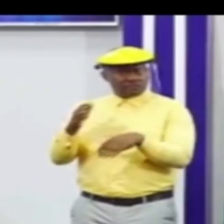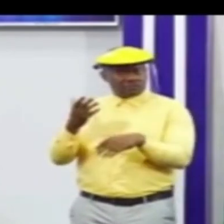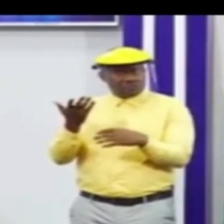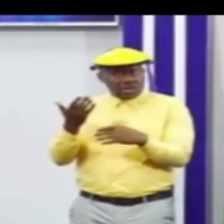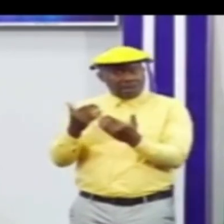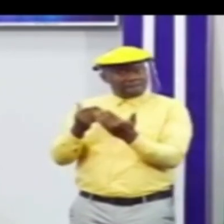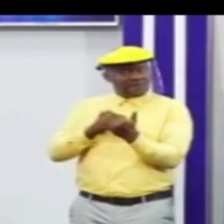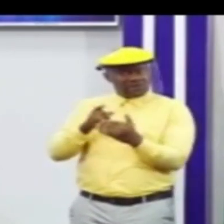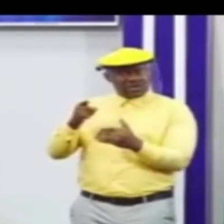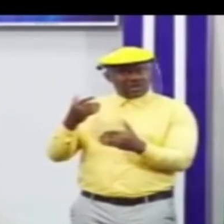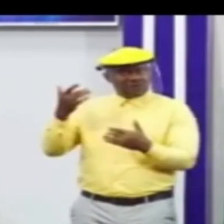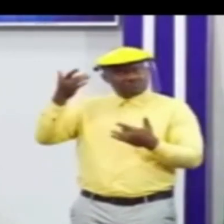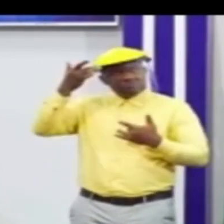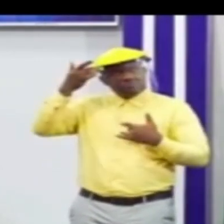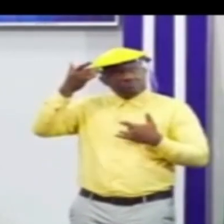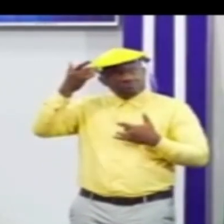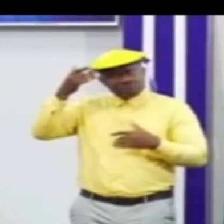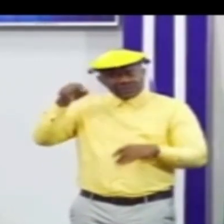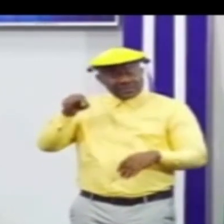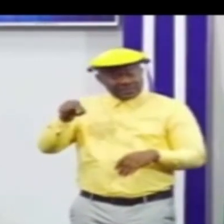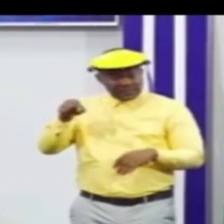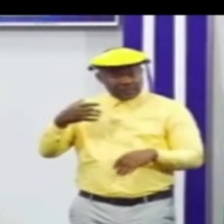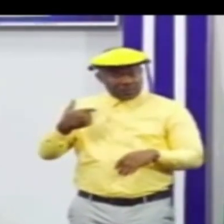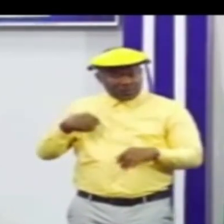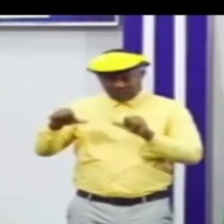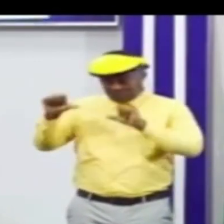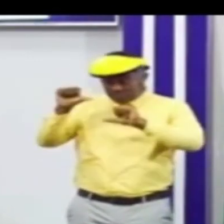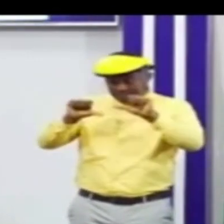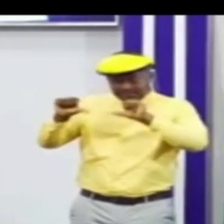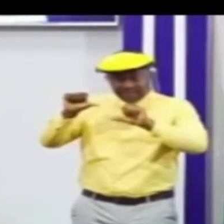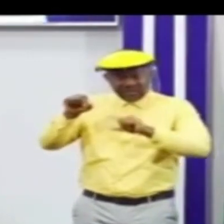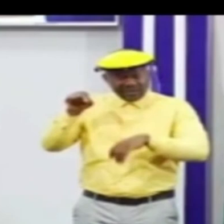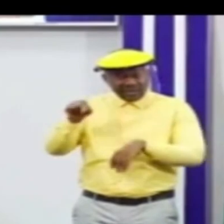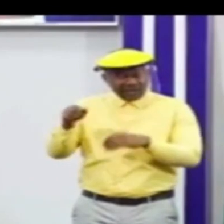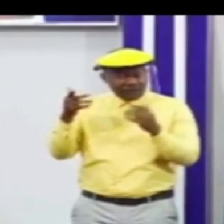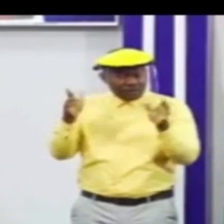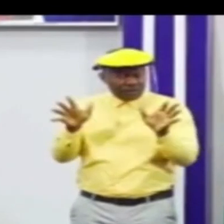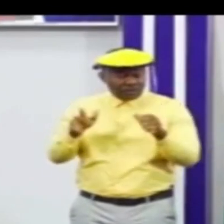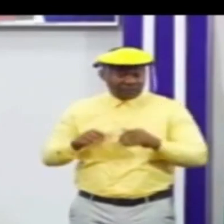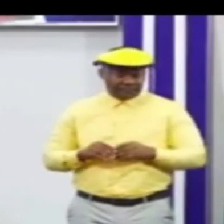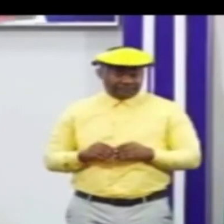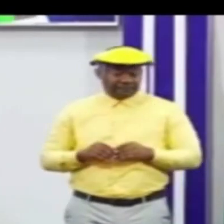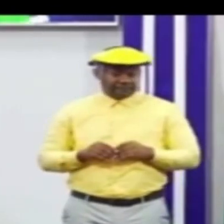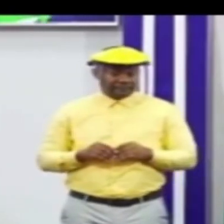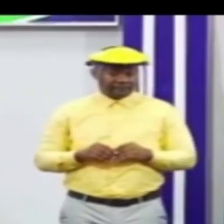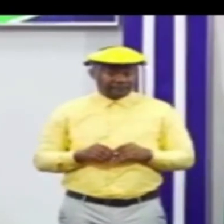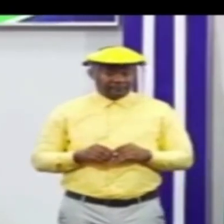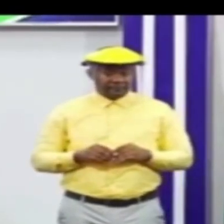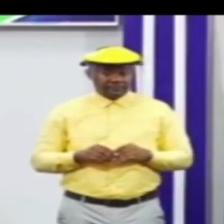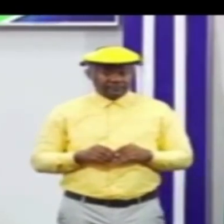comorbidities. We've done some analysis of this, and